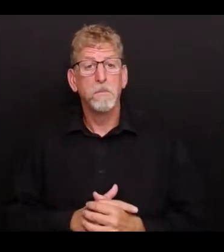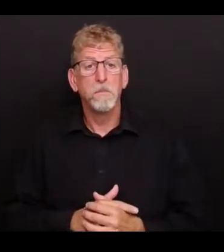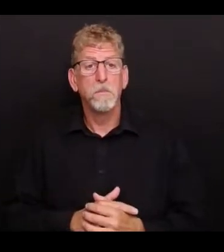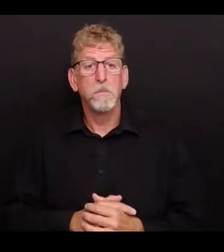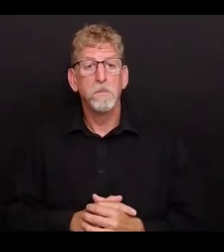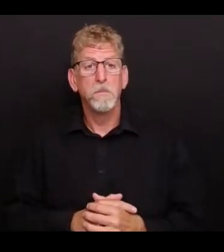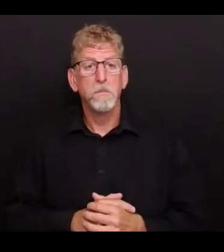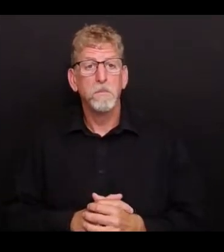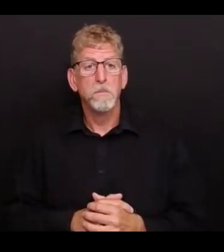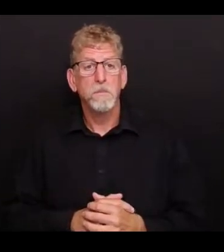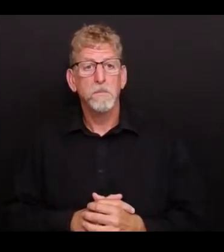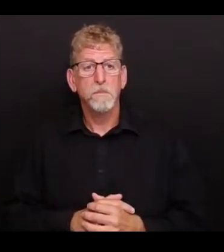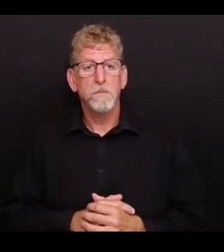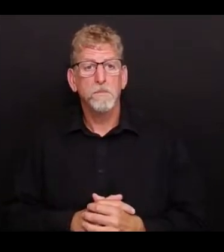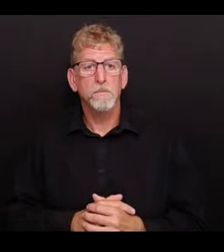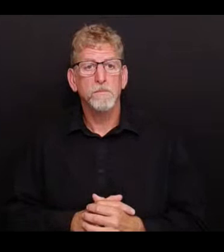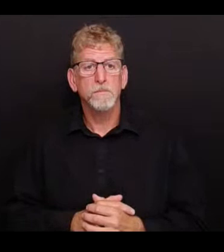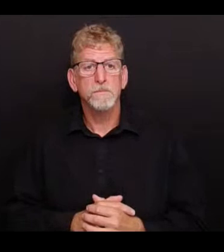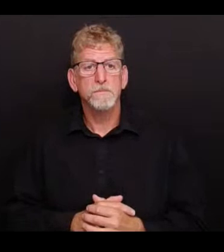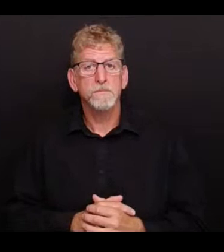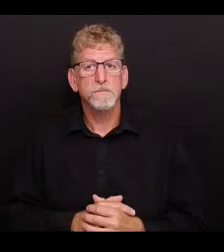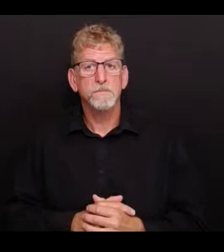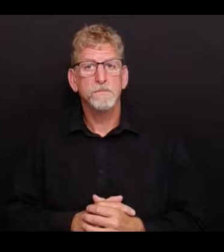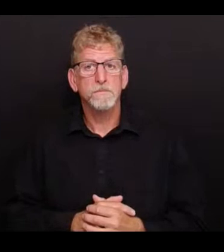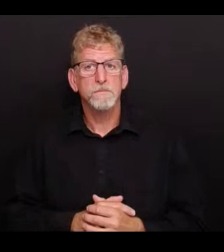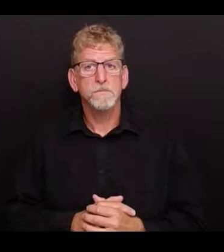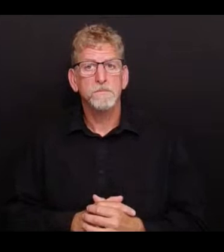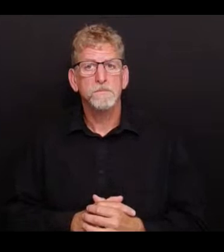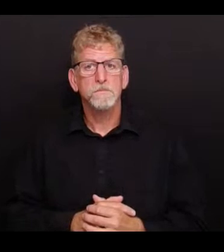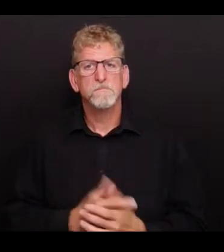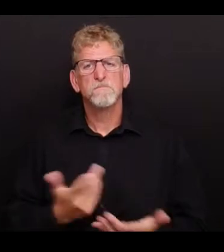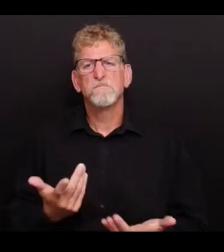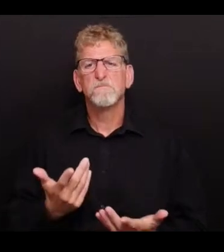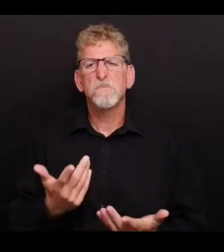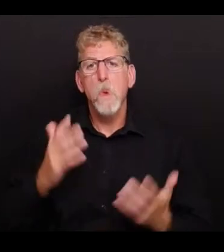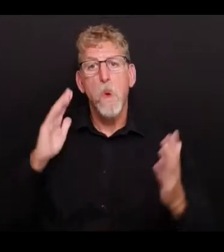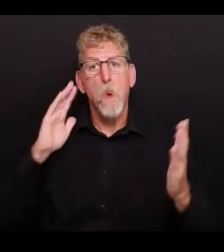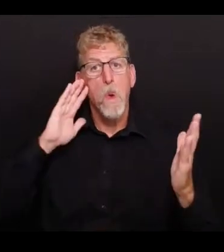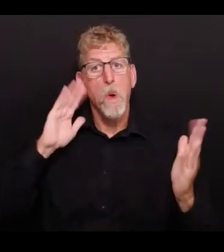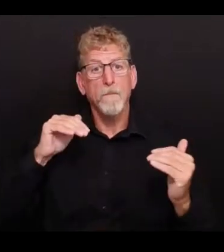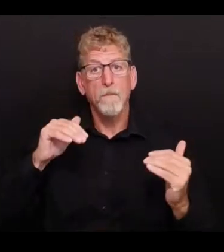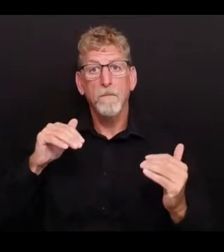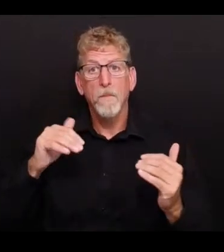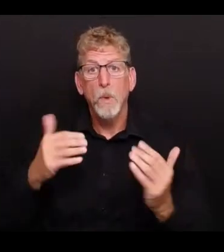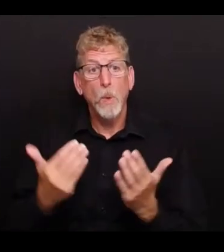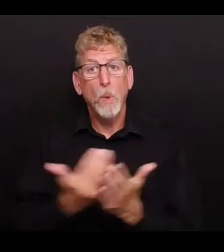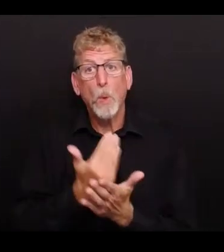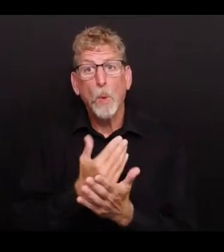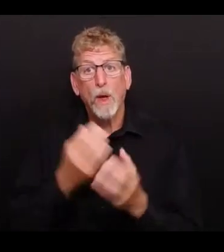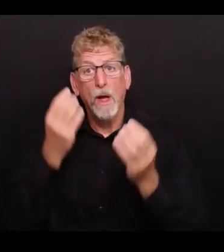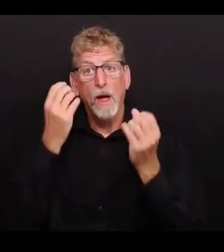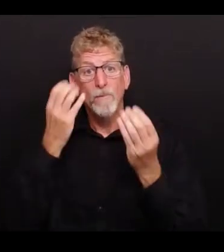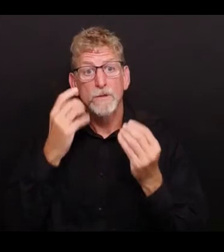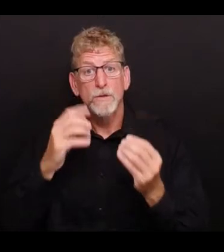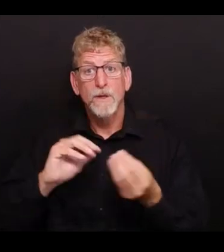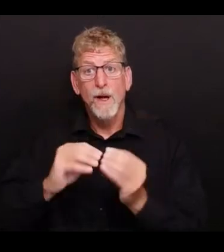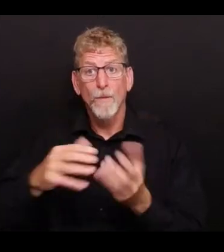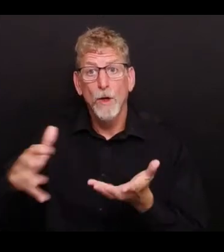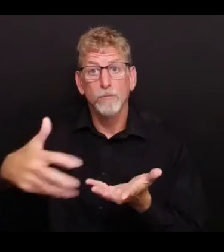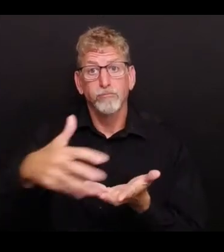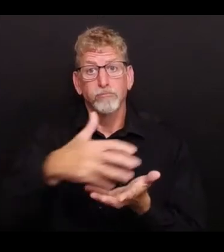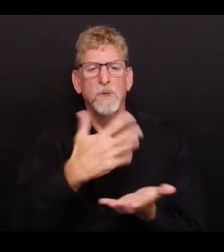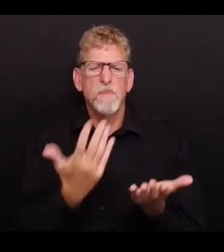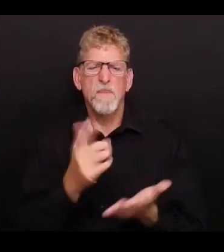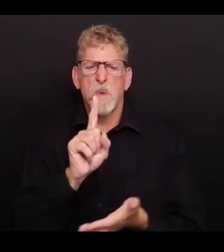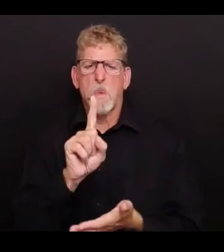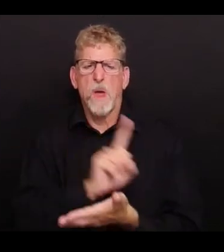looking like within the next week to a week and a half. And then we'll have to work with our health colleagues to determine what those